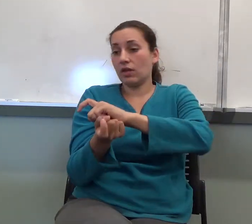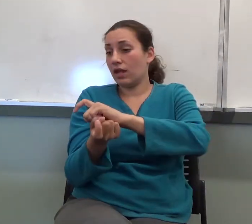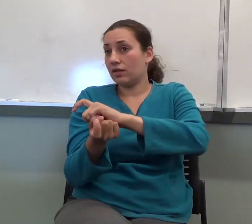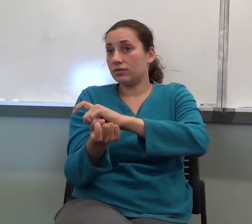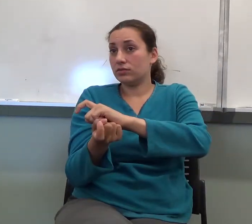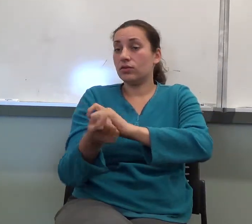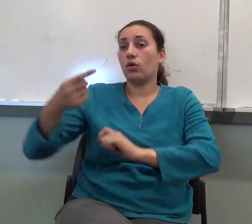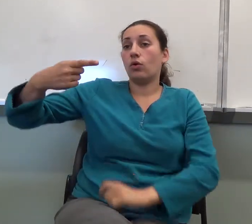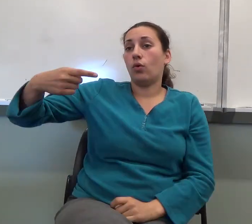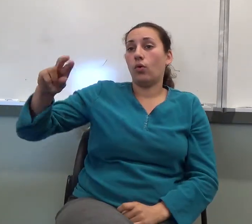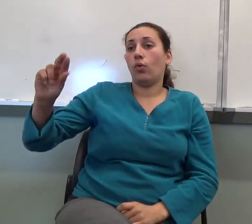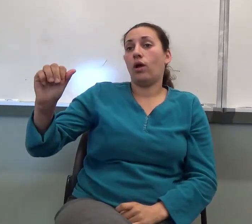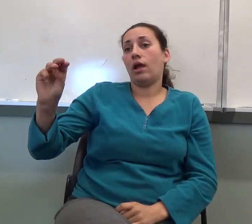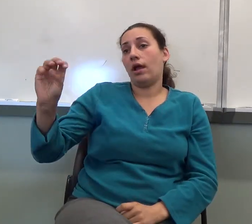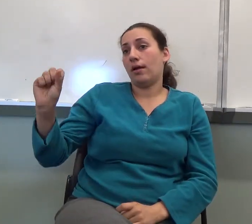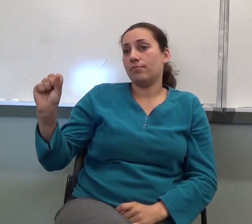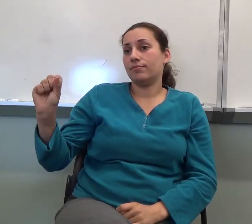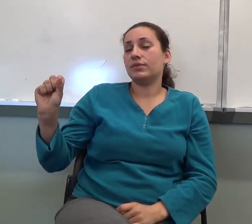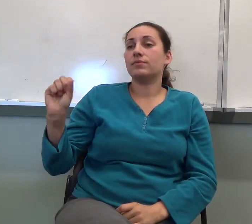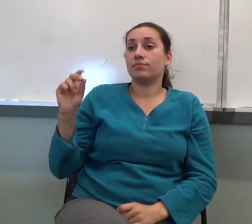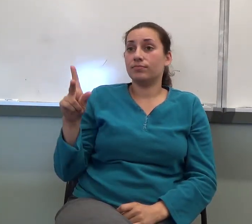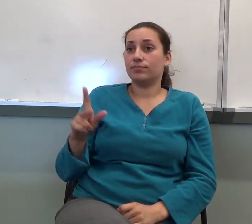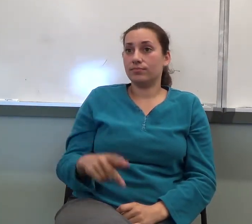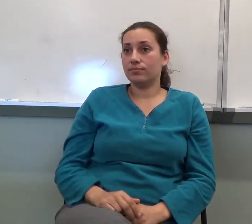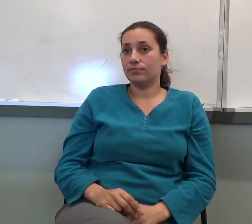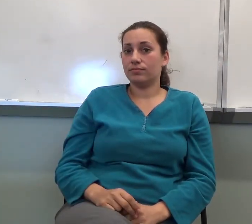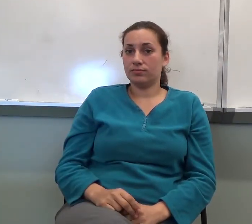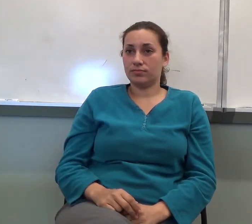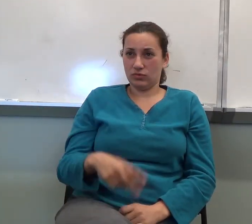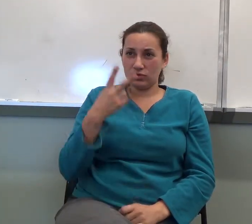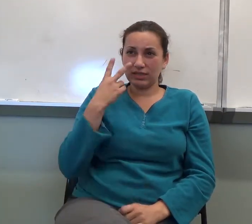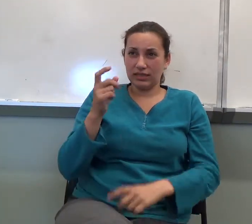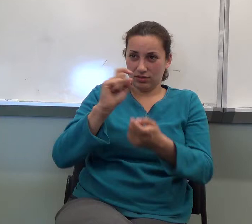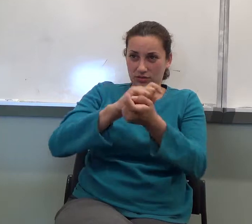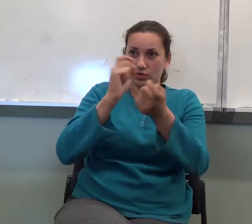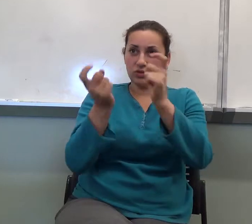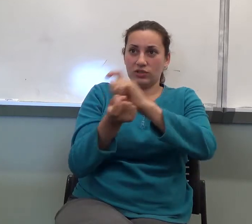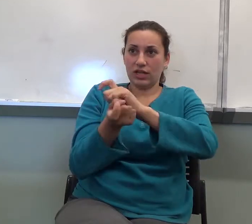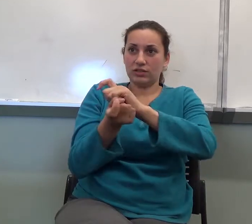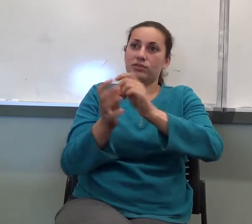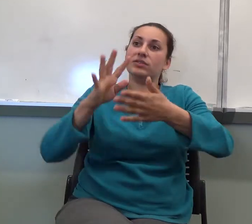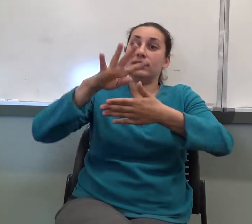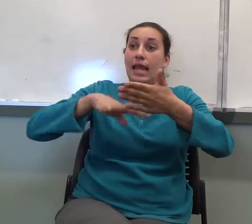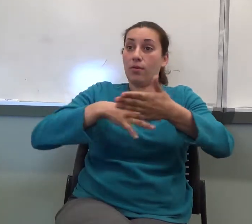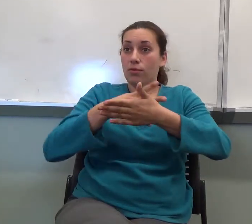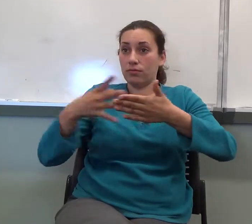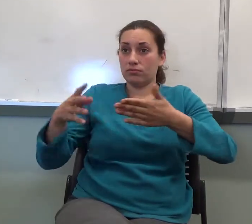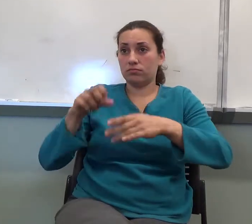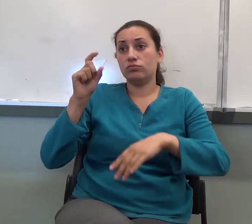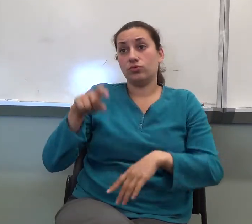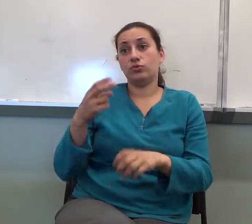grams. If we found that conversion factor in one of the tables, we should use it, right? And you are going to have the table tomorrow,